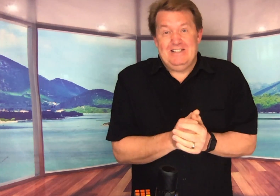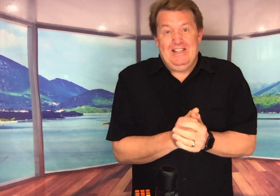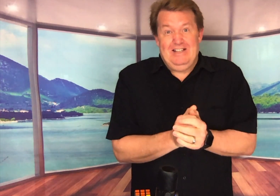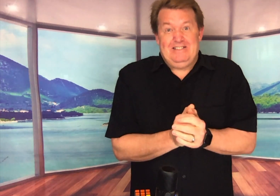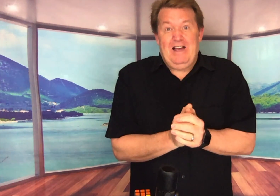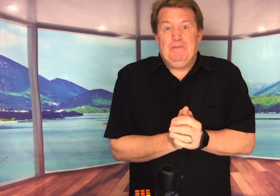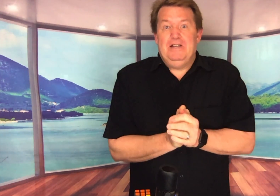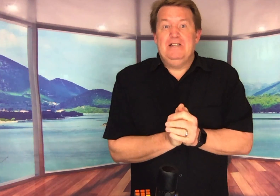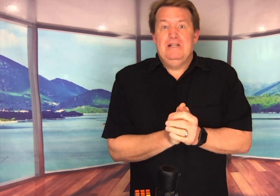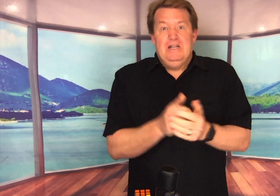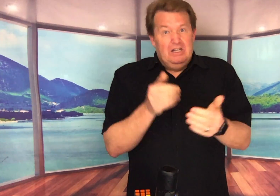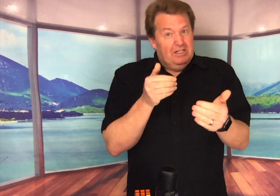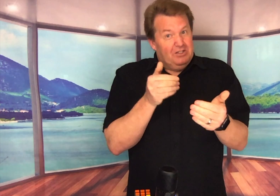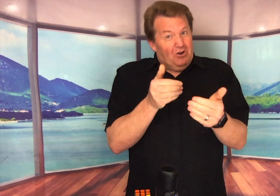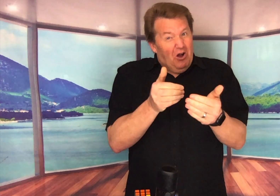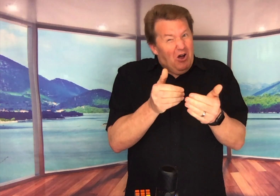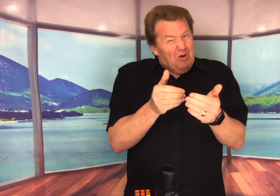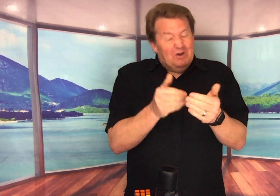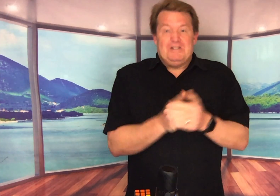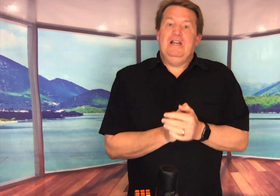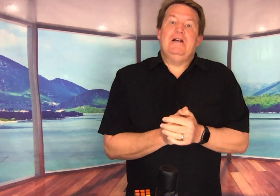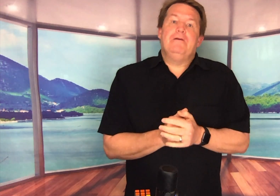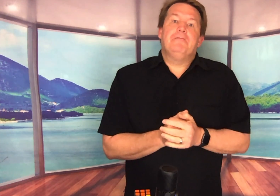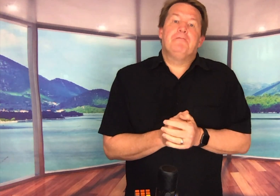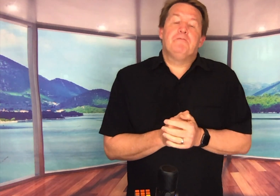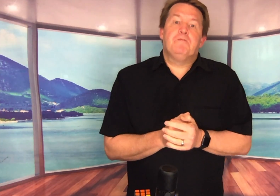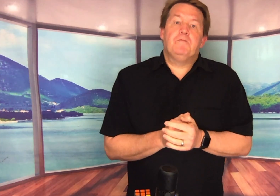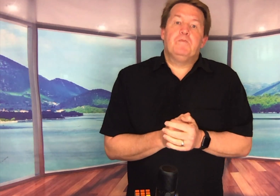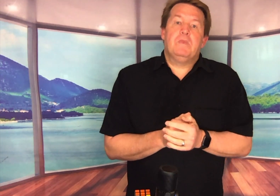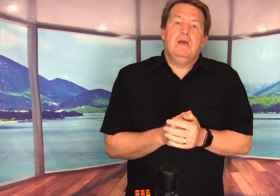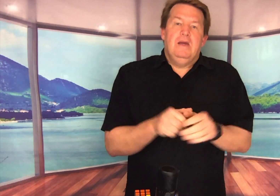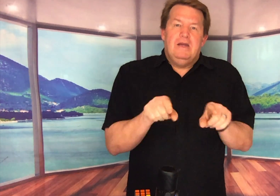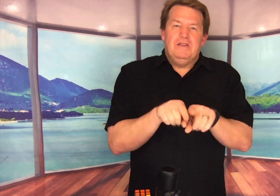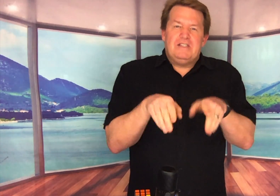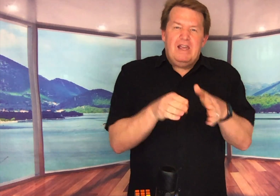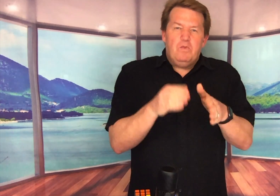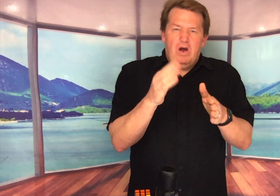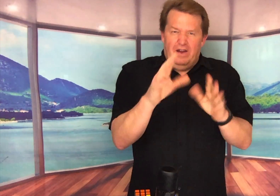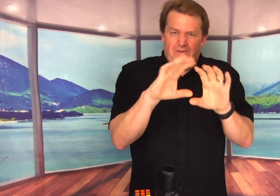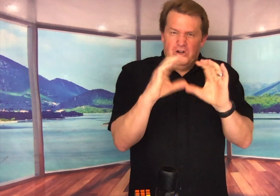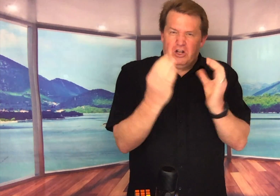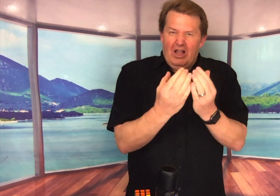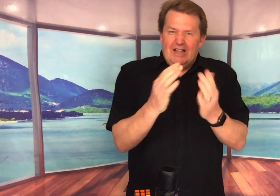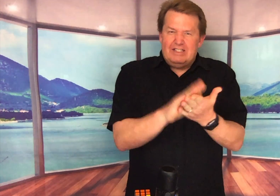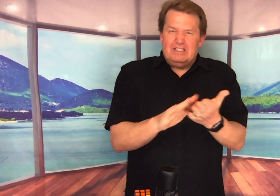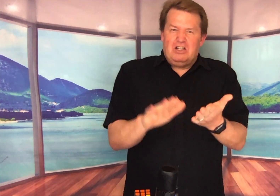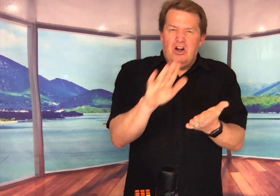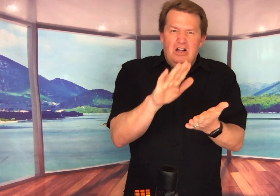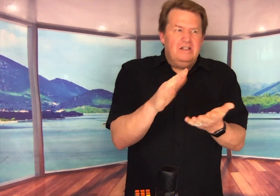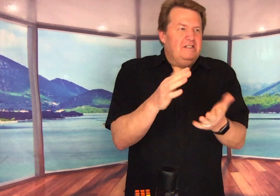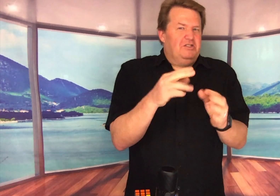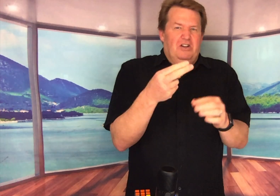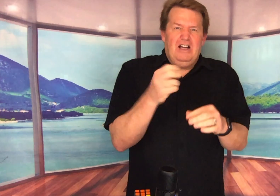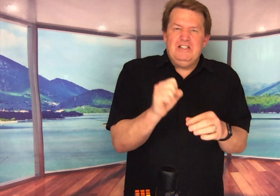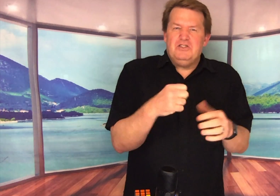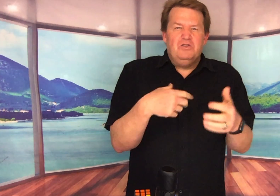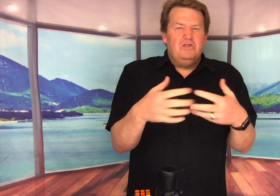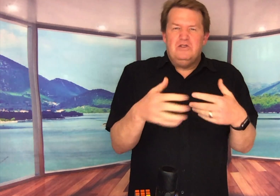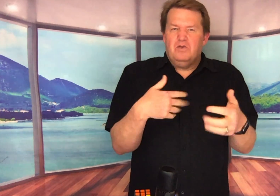that's happened, and you're almost there. In the same way, for your classes in college or high school or